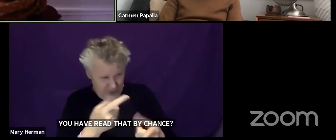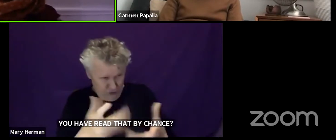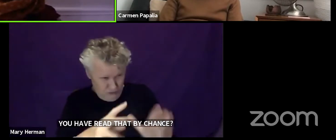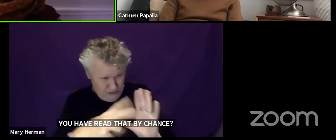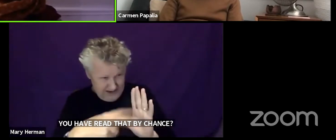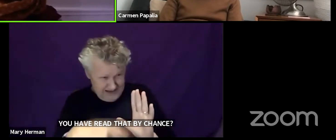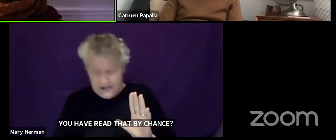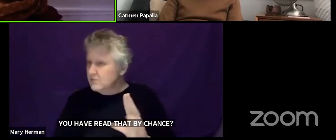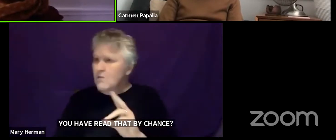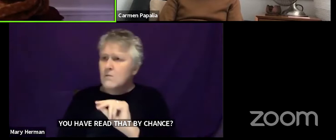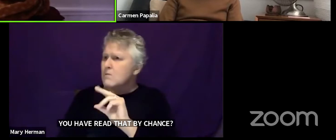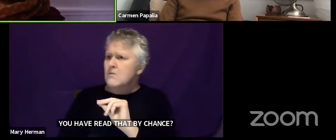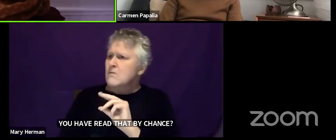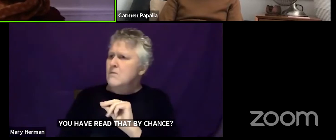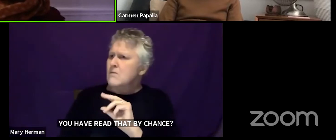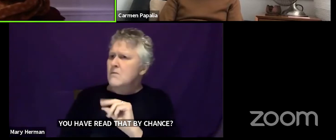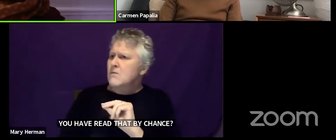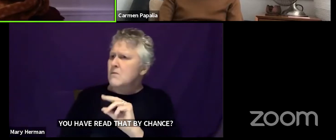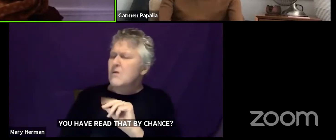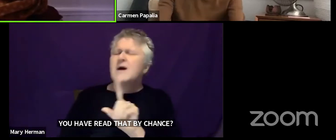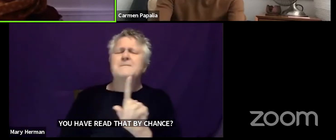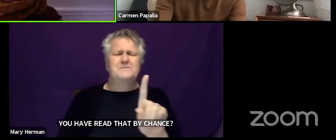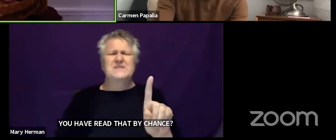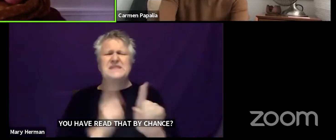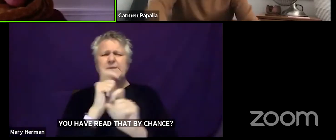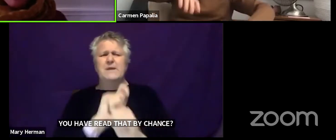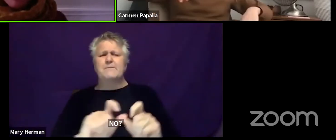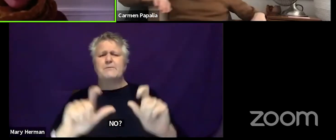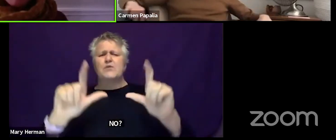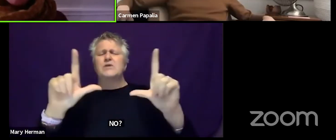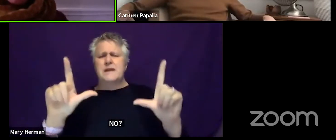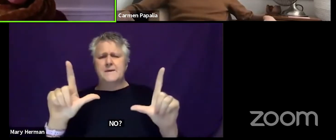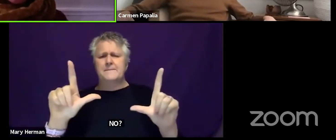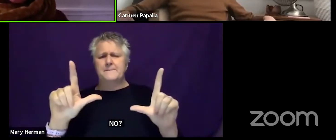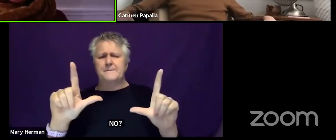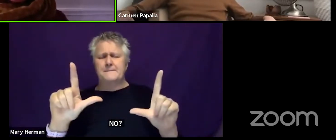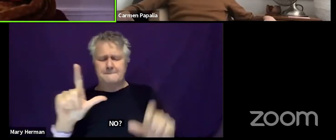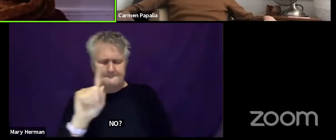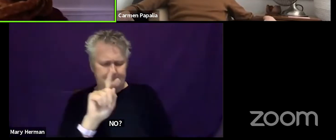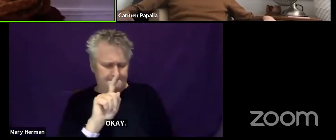Okay. Let me pull it up because I think it's like